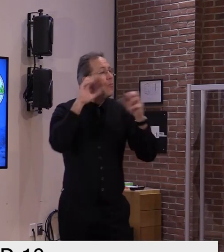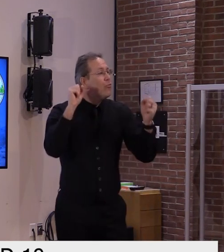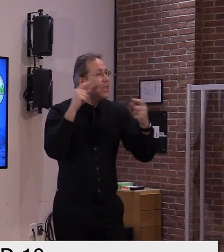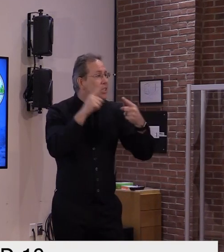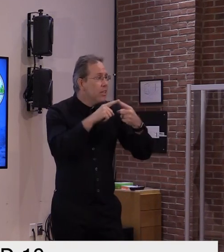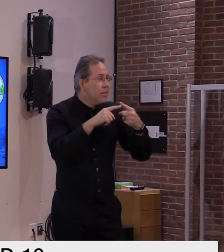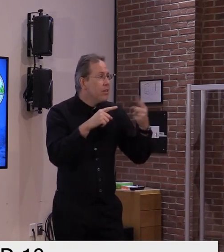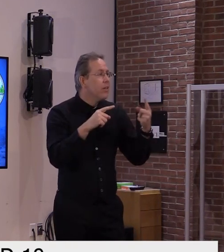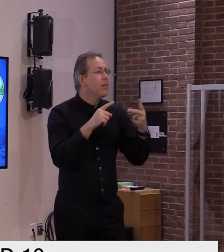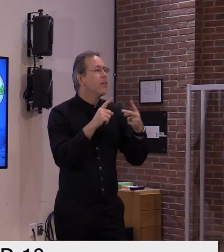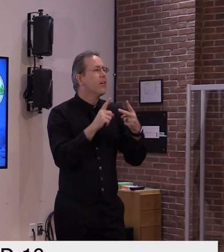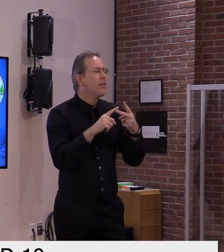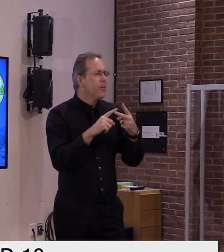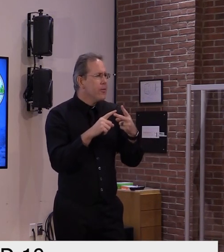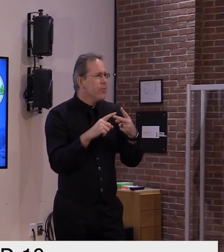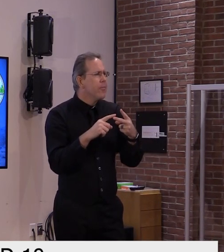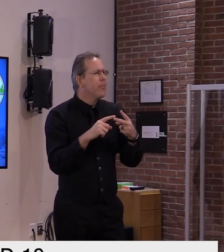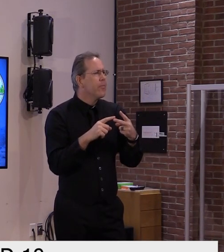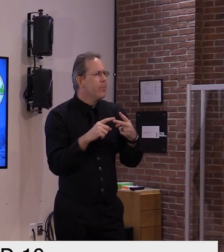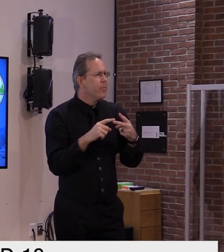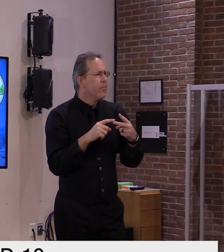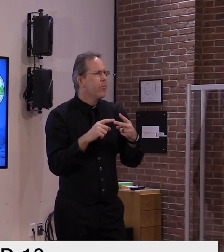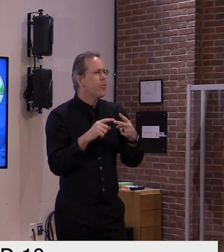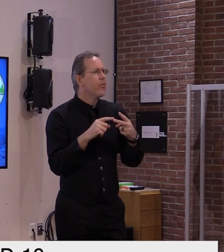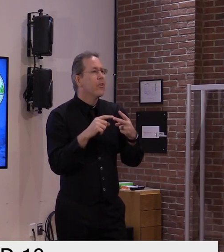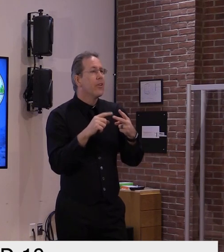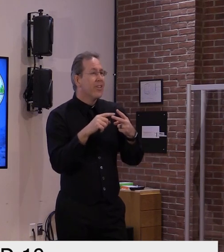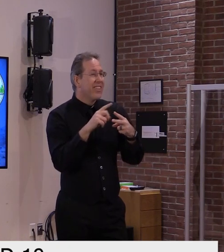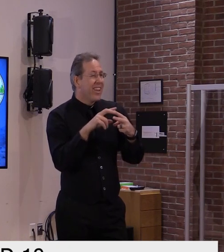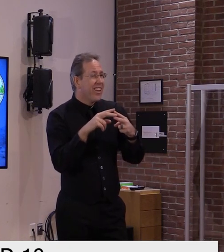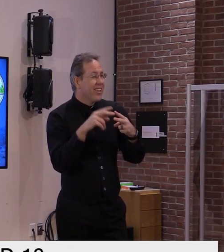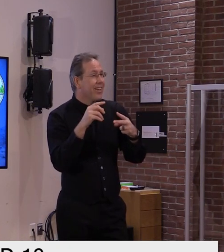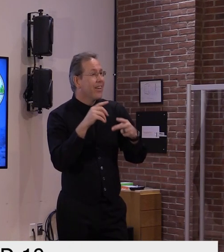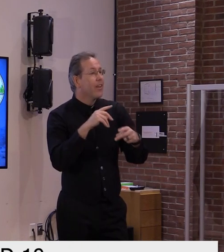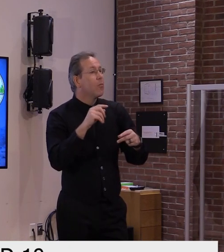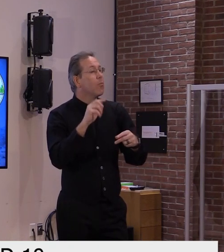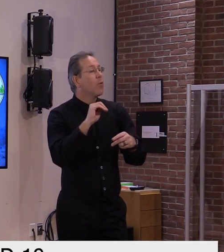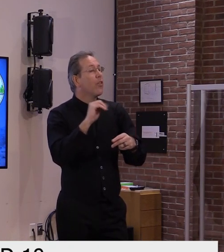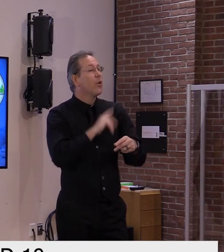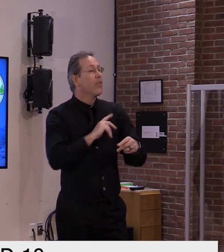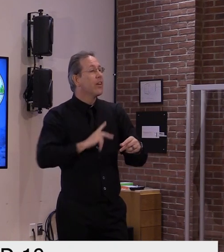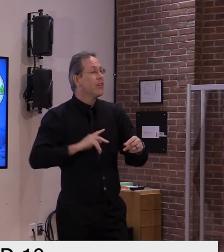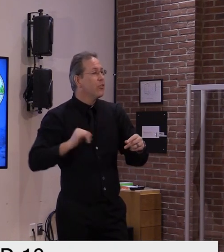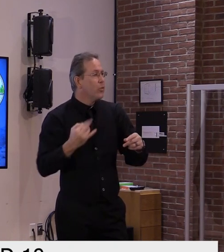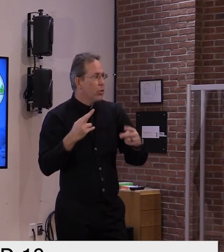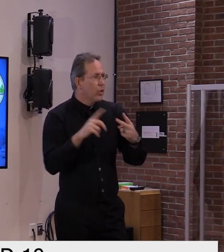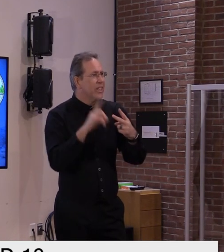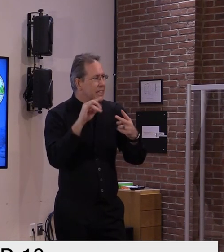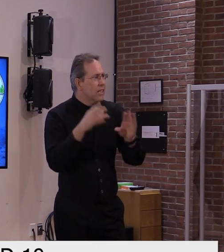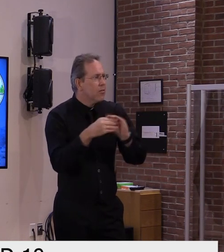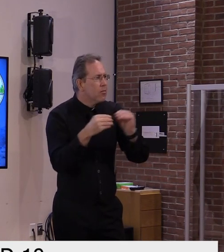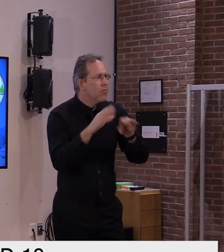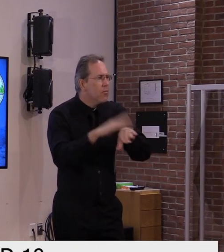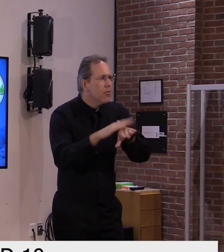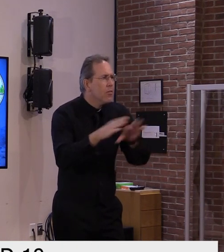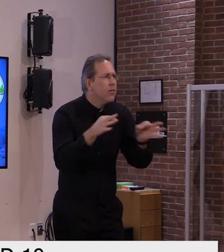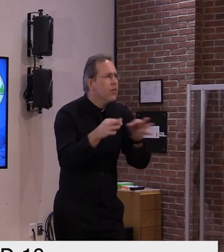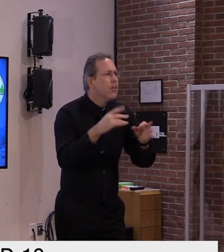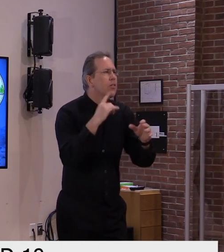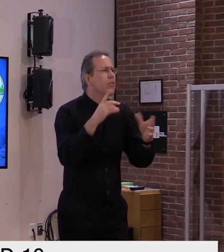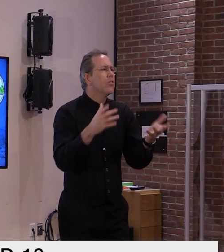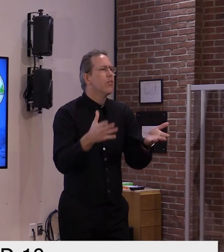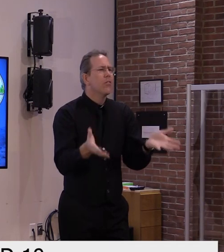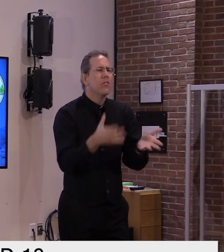pre-rally. I would say this was more than a rally when they break down the